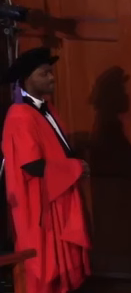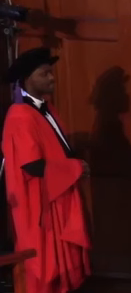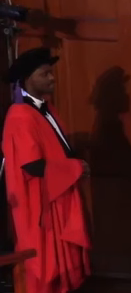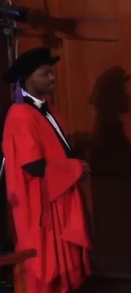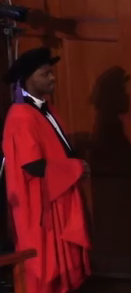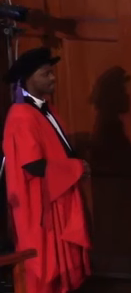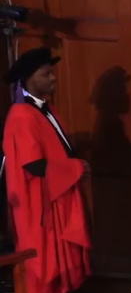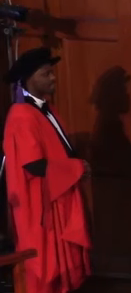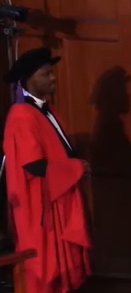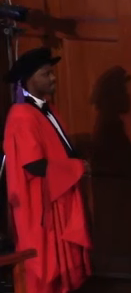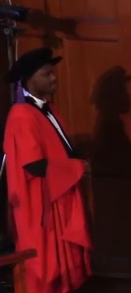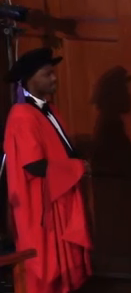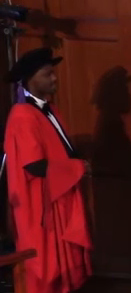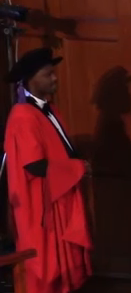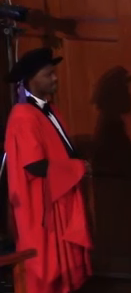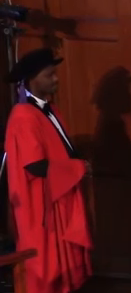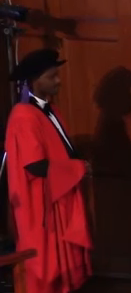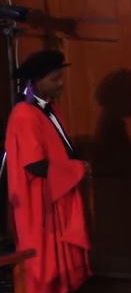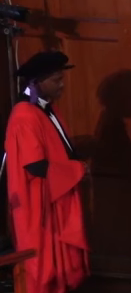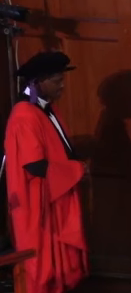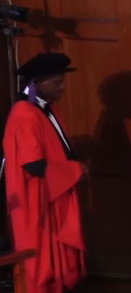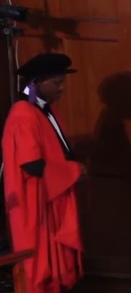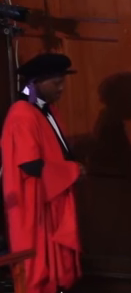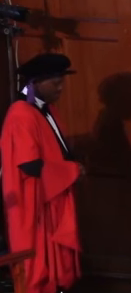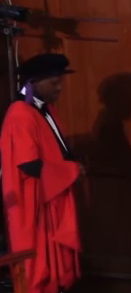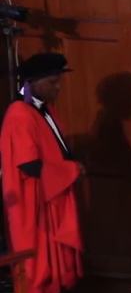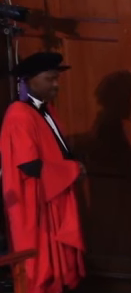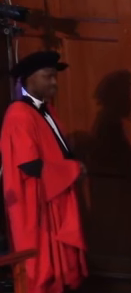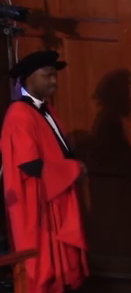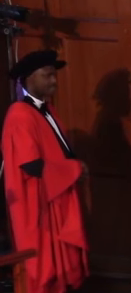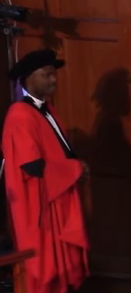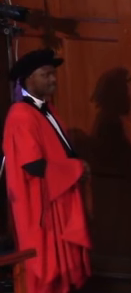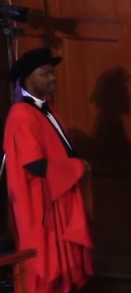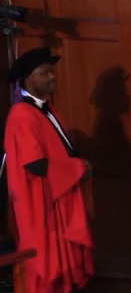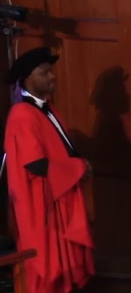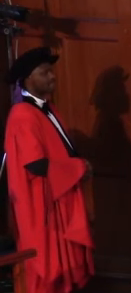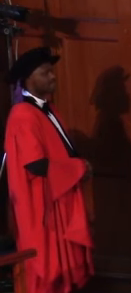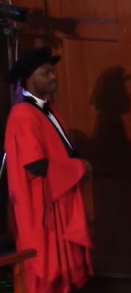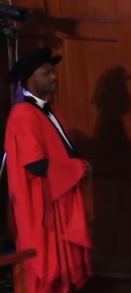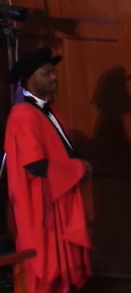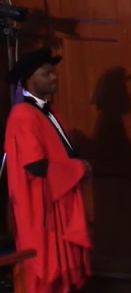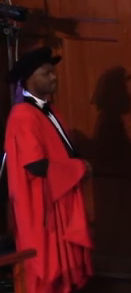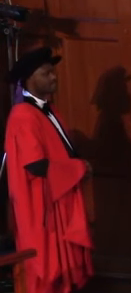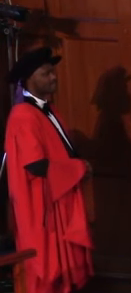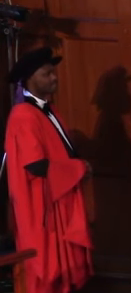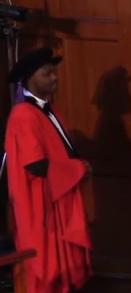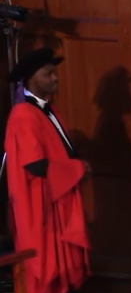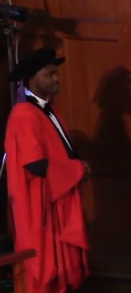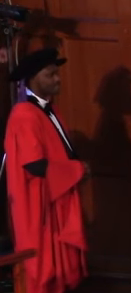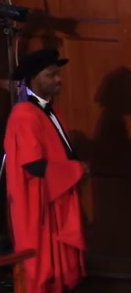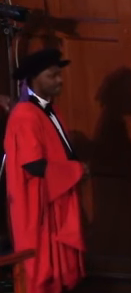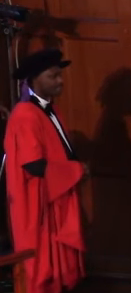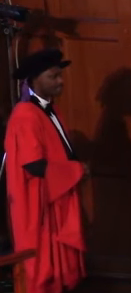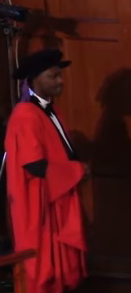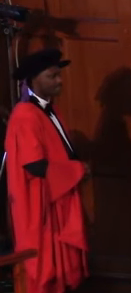For the degree of Doctor of Philosophy, for a thesis entitled The Performance of a Field-Scale Biofiltration Cells